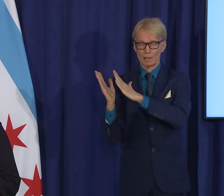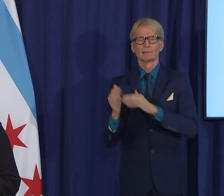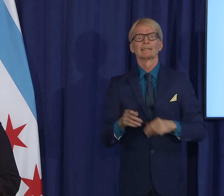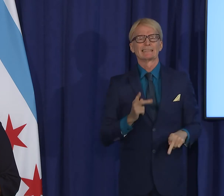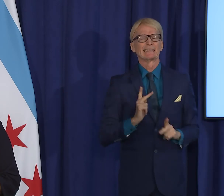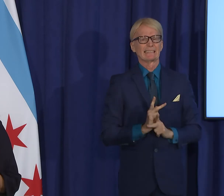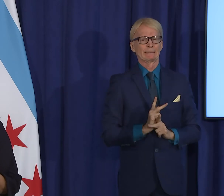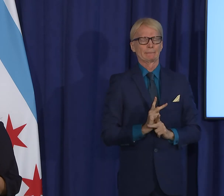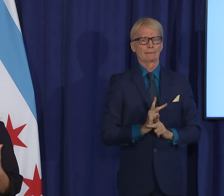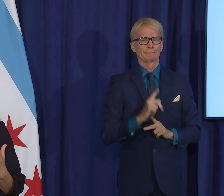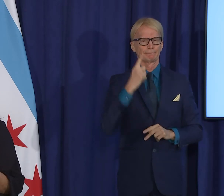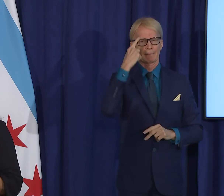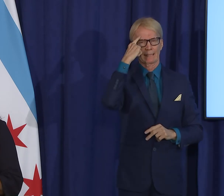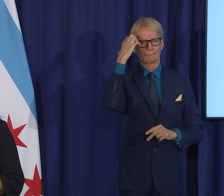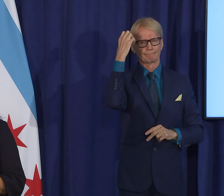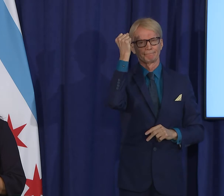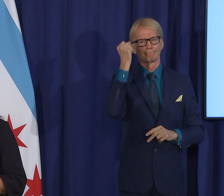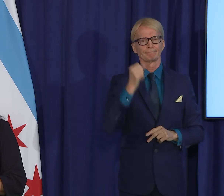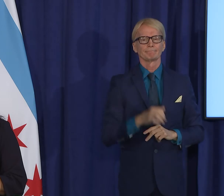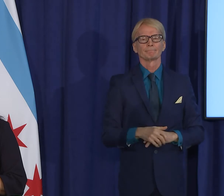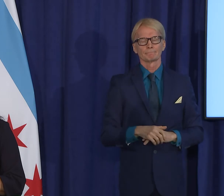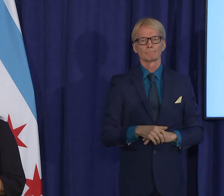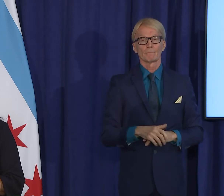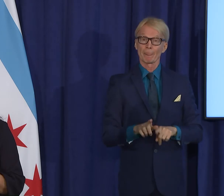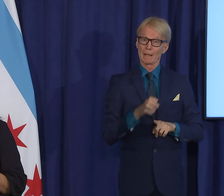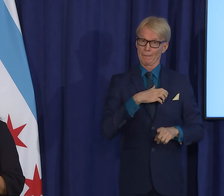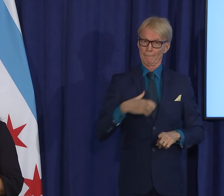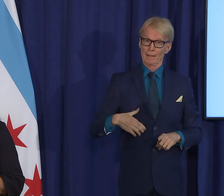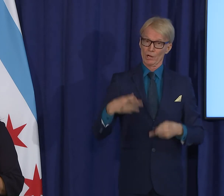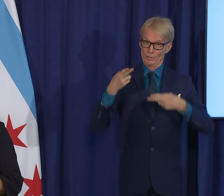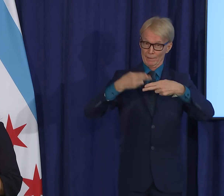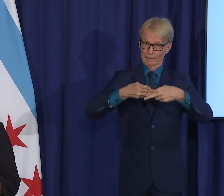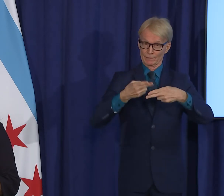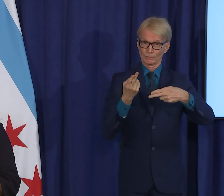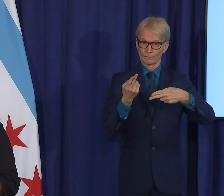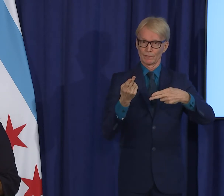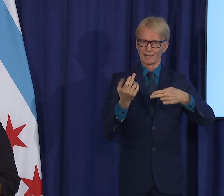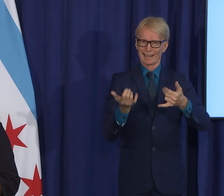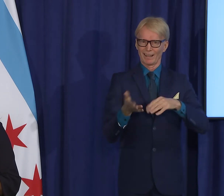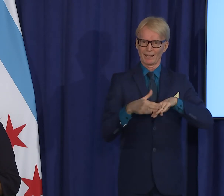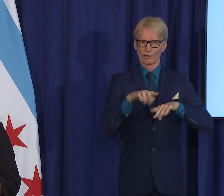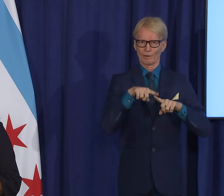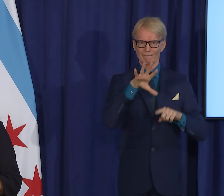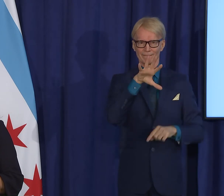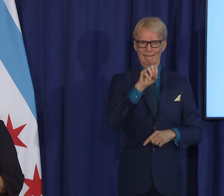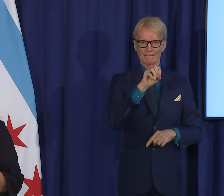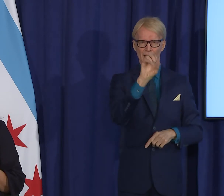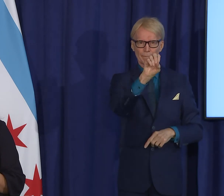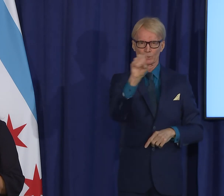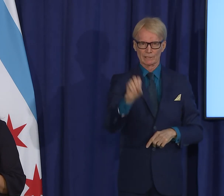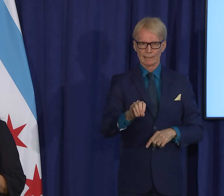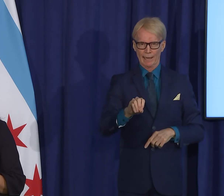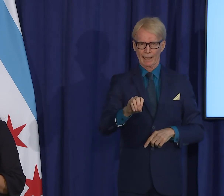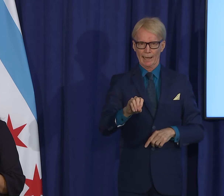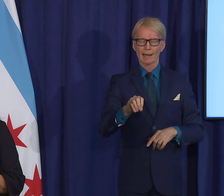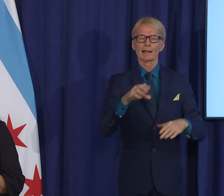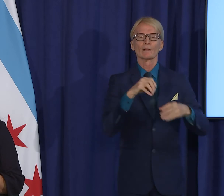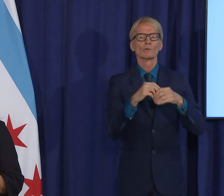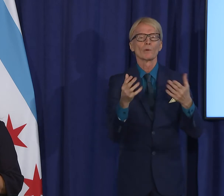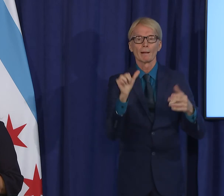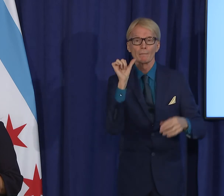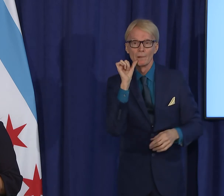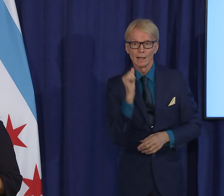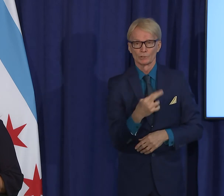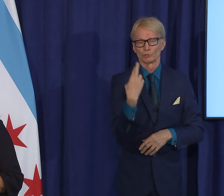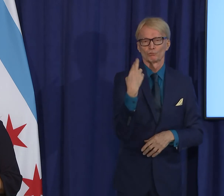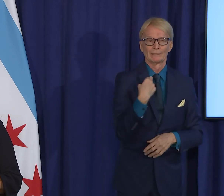that in mind. And so today, as the mayor indicated, we are now increasing the 50% capacity. This includes the bars, restaurants,